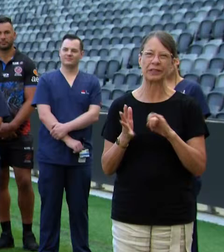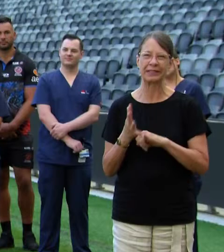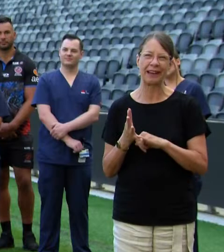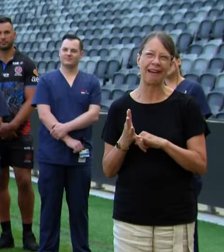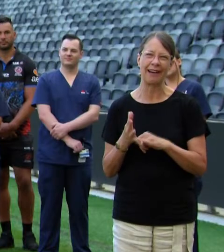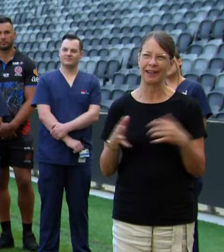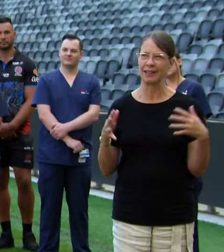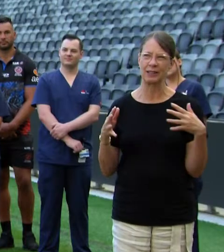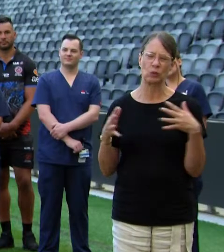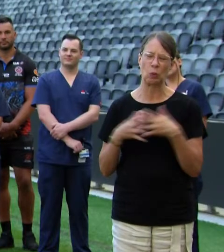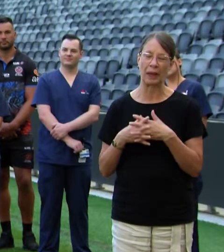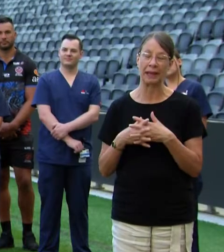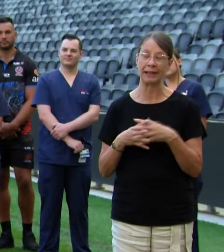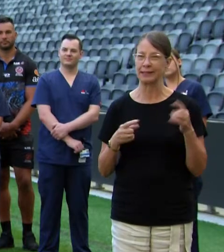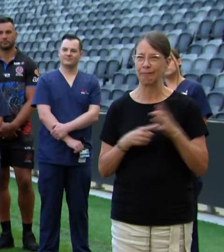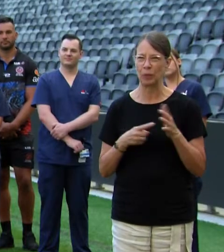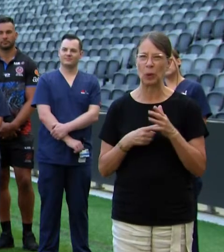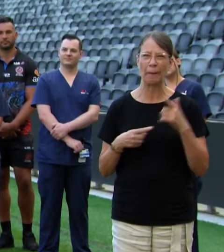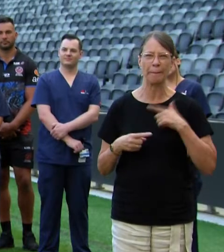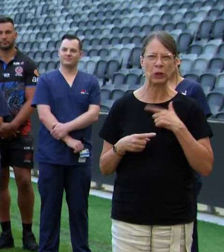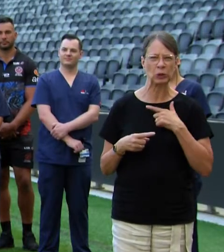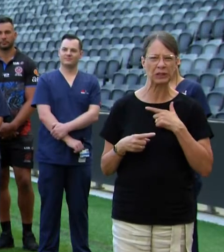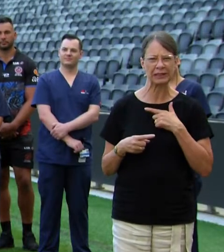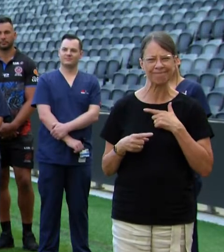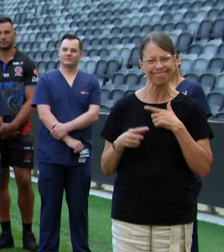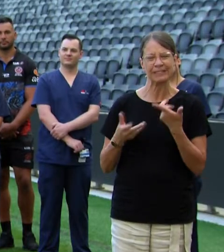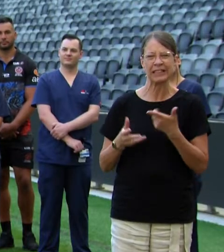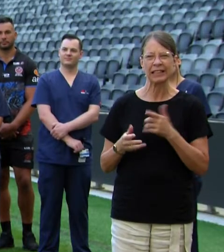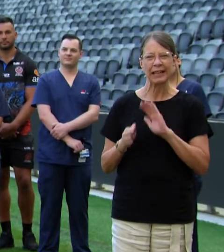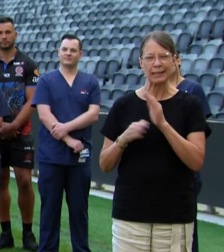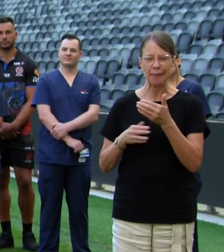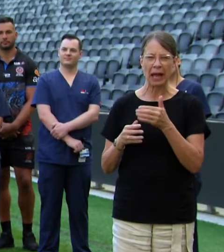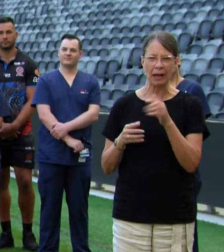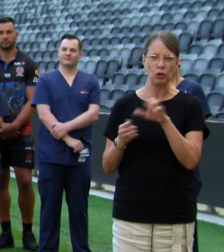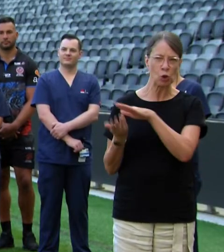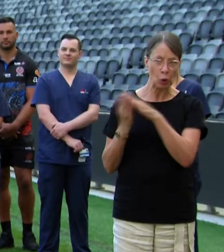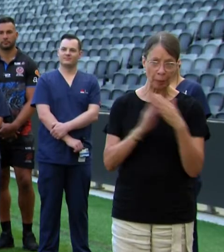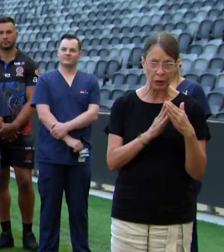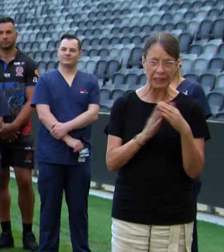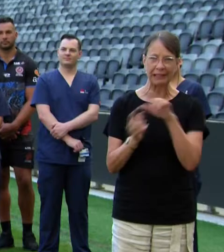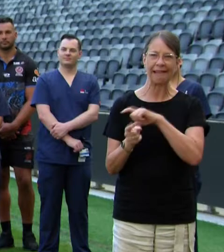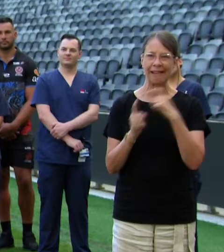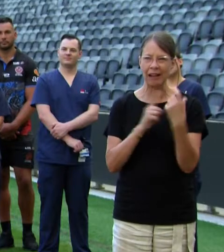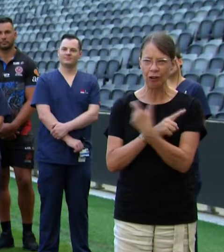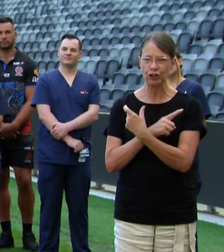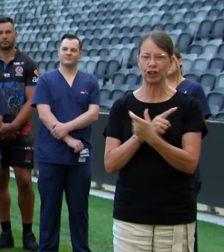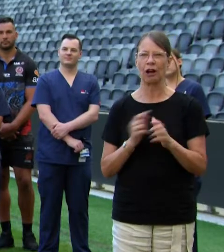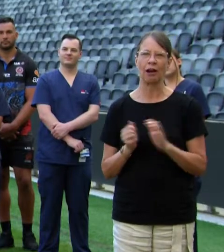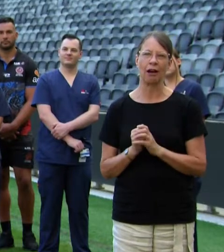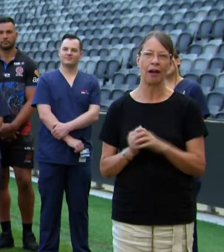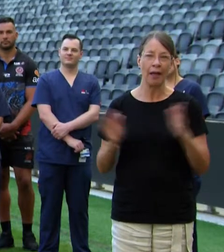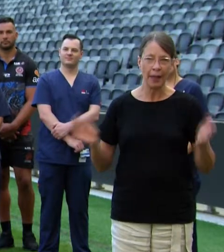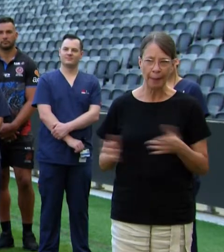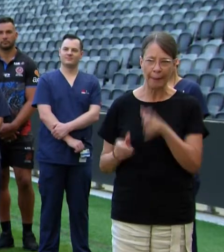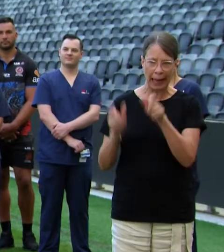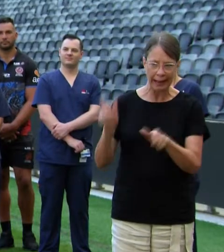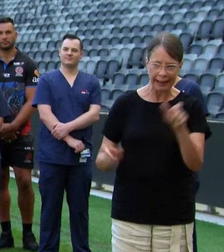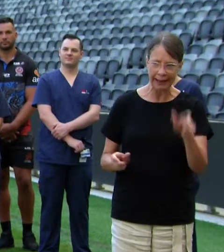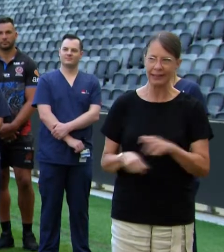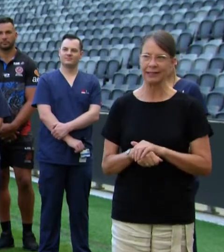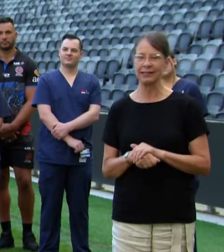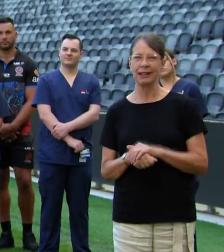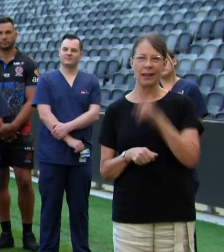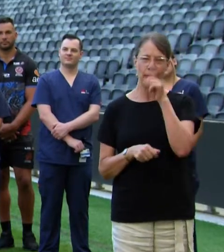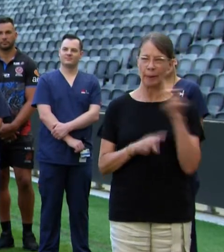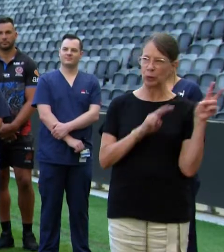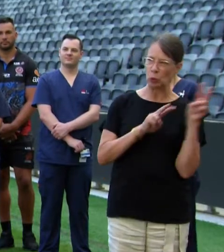about community and it's about culture. It's an opportunity for our players, our fans, everyone to celebrate the wonderful